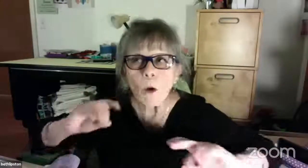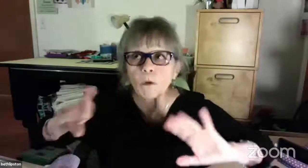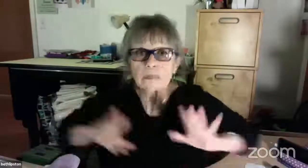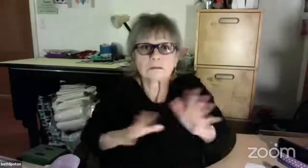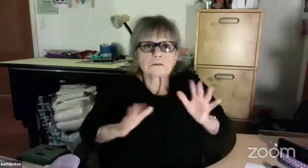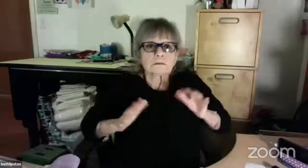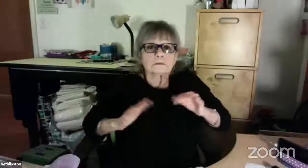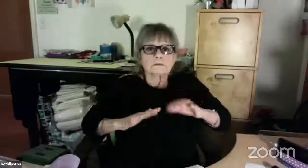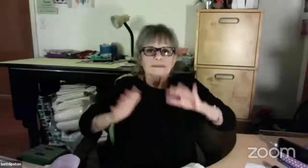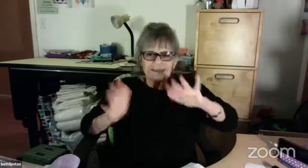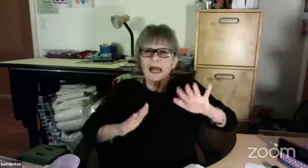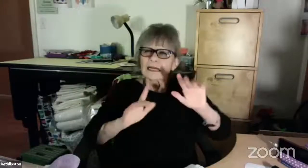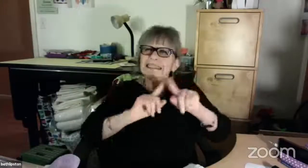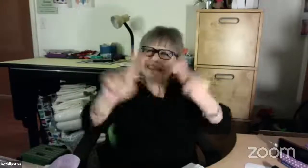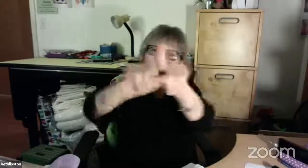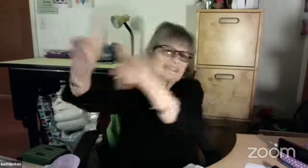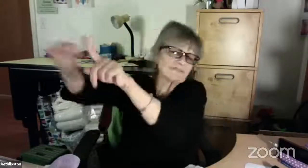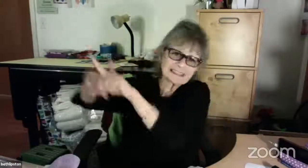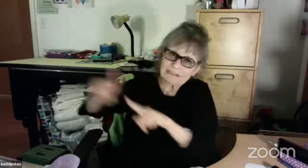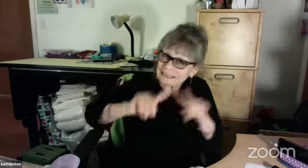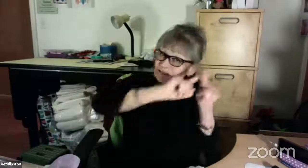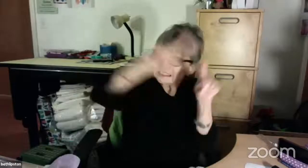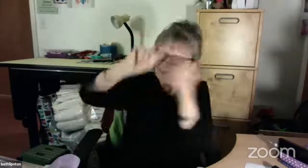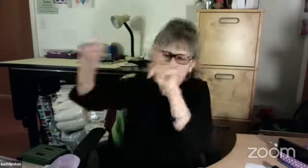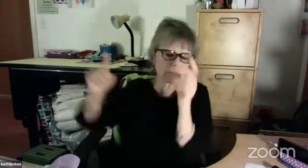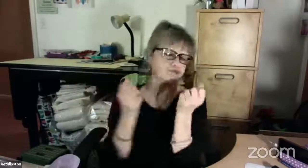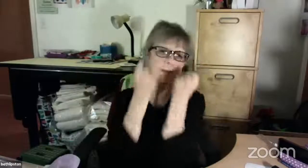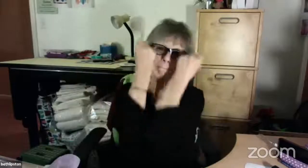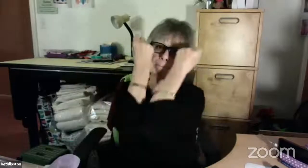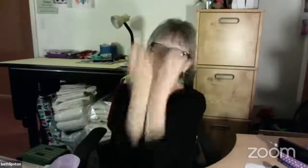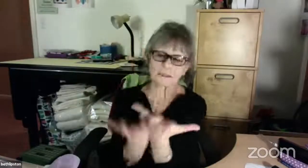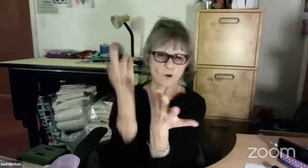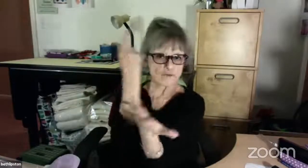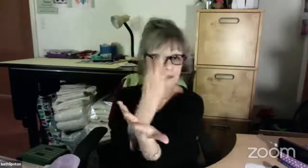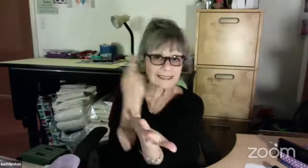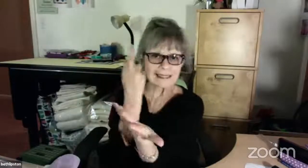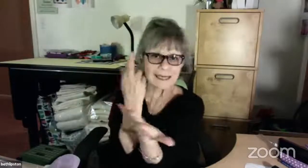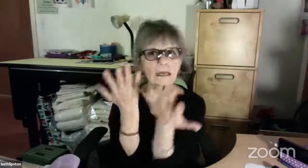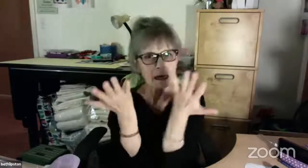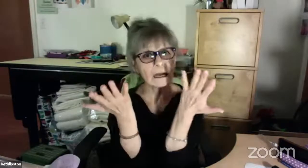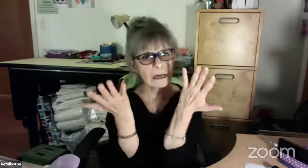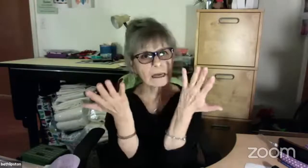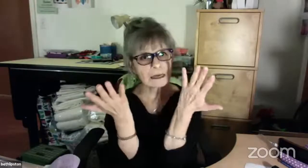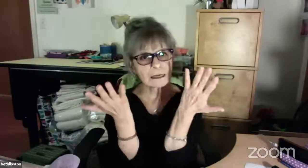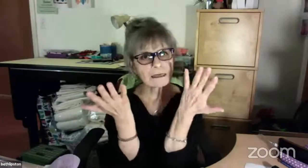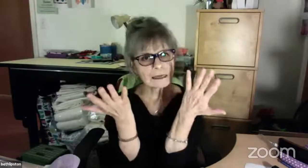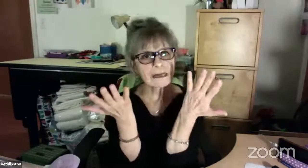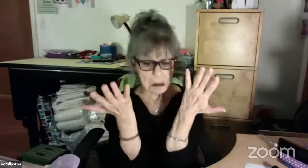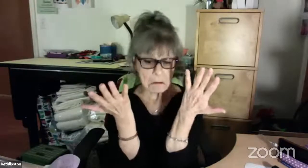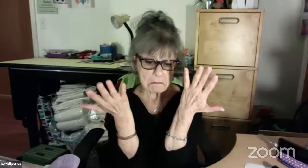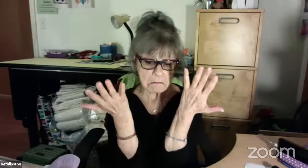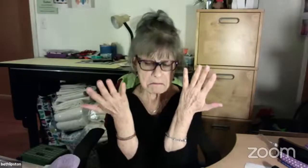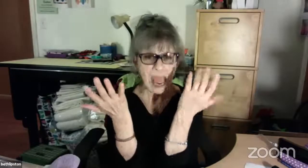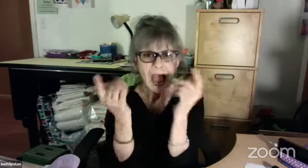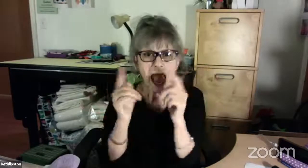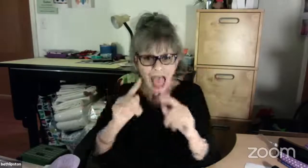And our parents tried, I mean, every family's different. There's so many different reasons, so many different situations, of